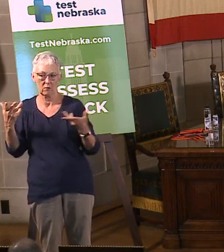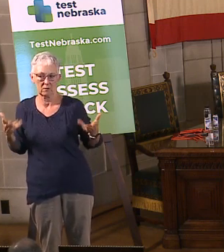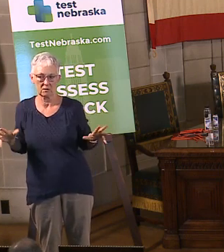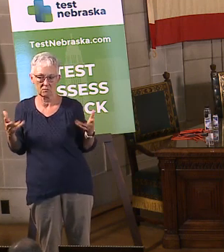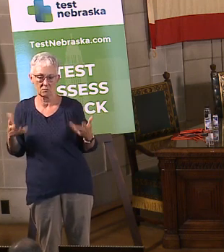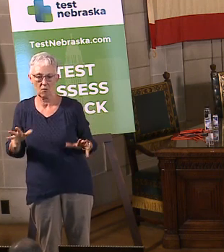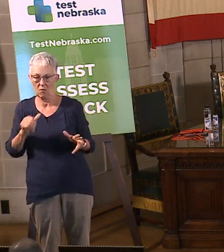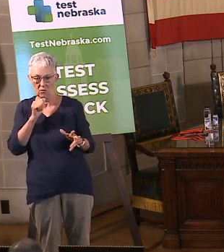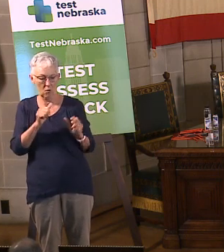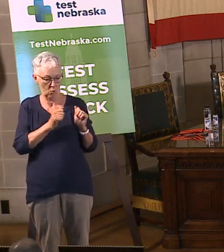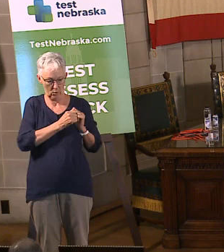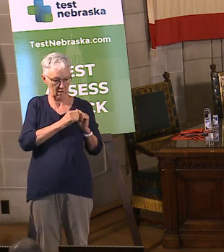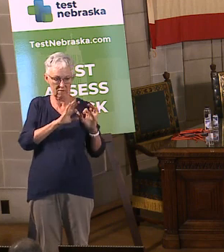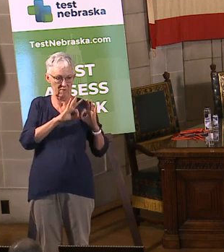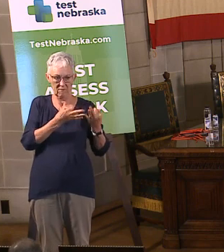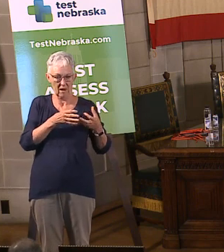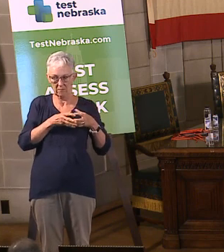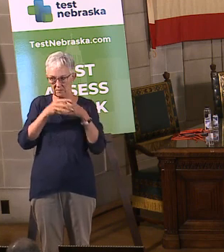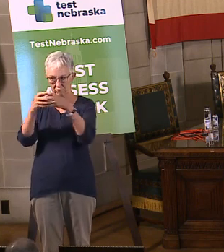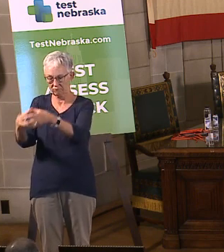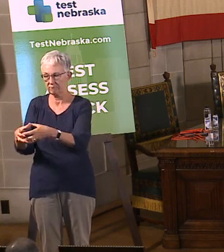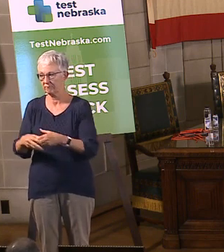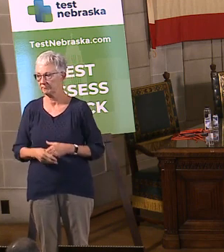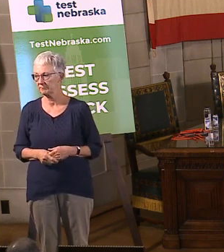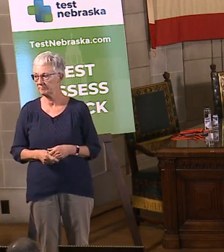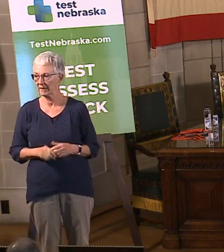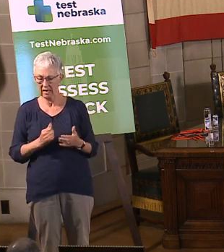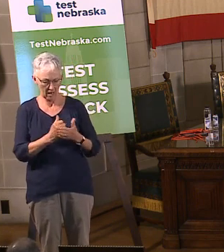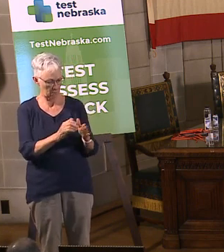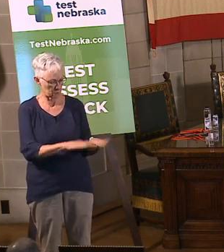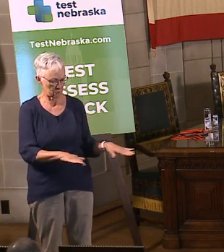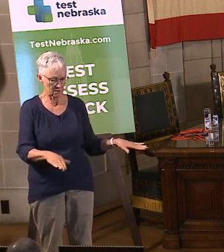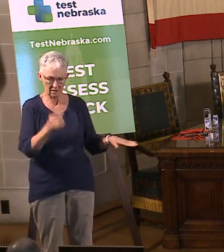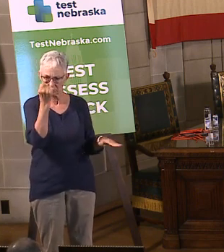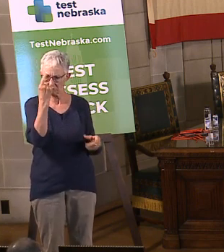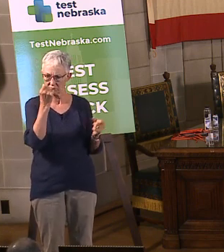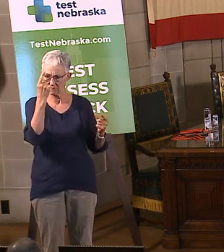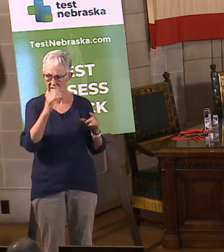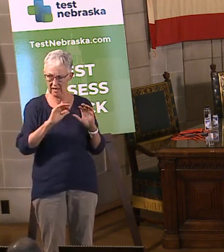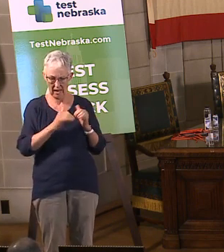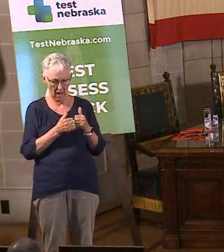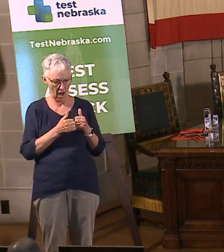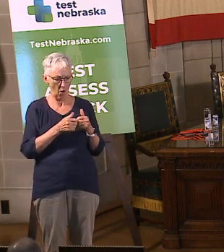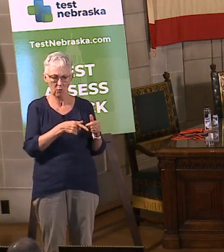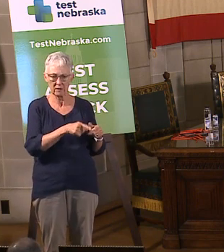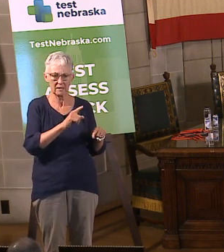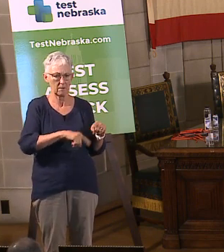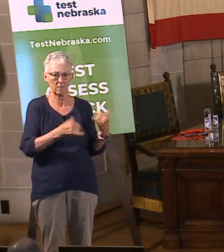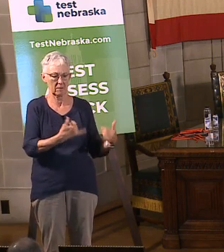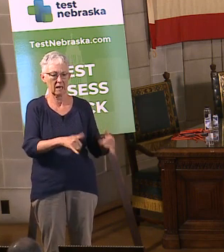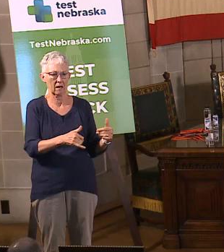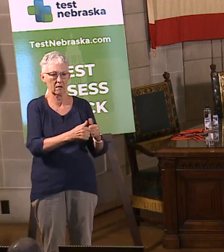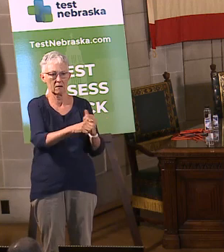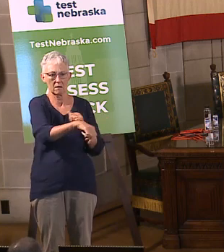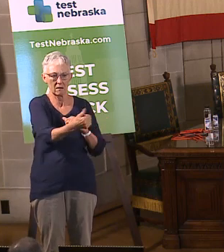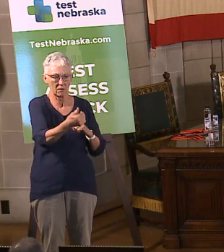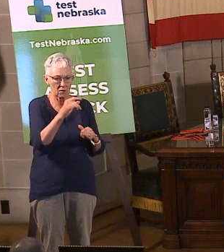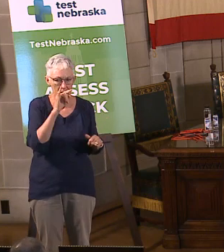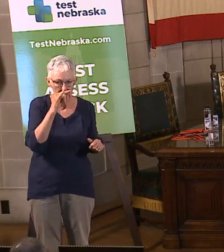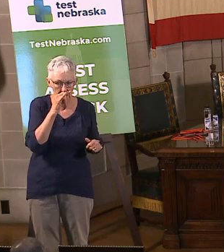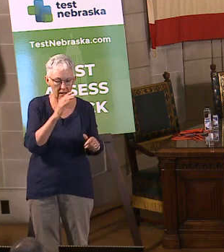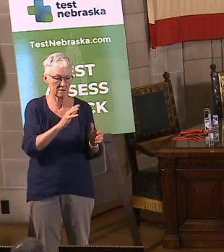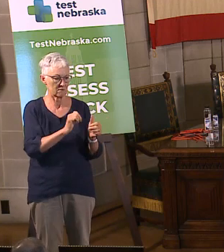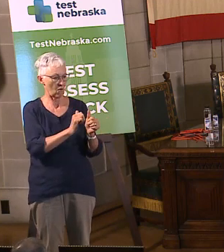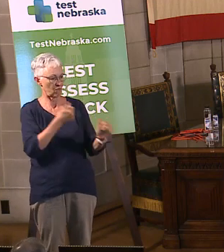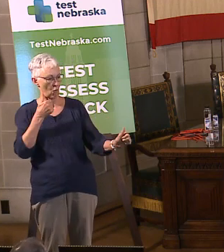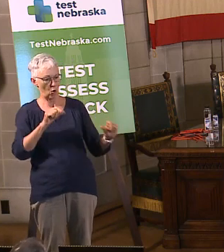out. Number 4, help kids socially distance by keeping them at home to play, and avoid group sports